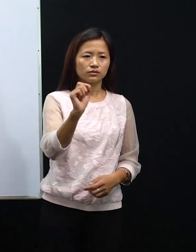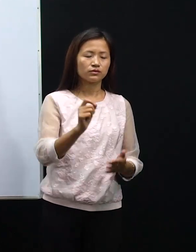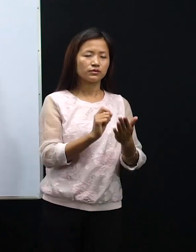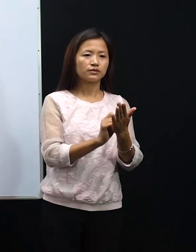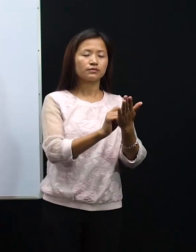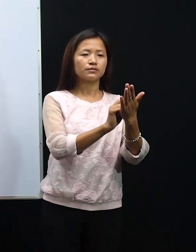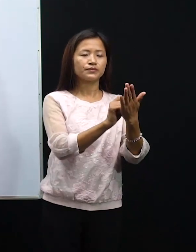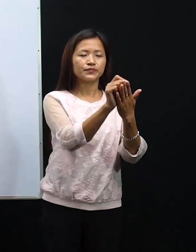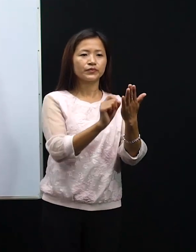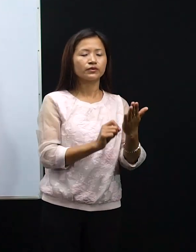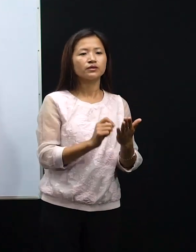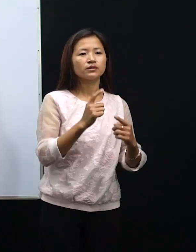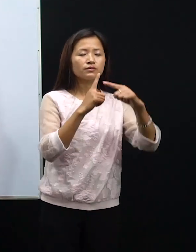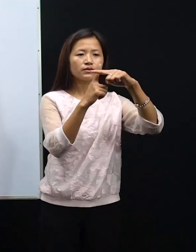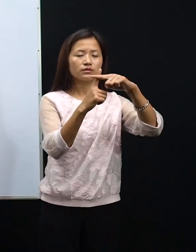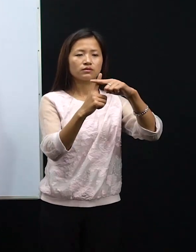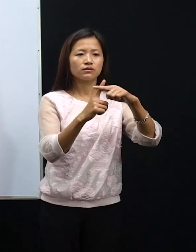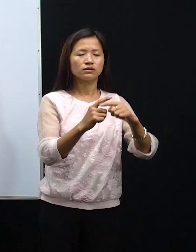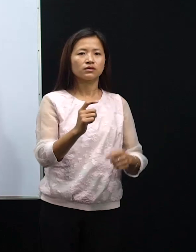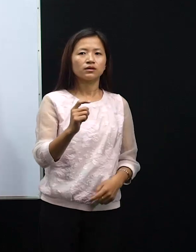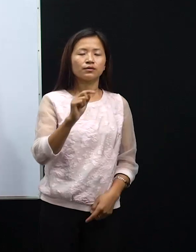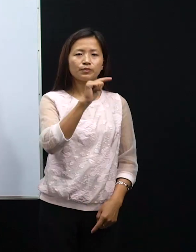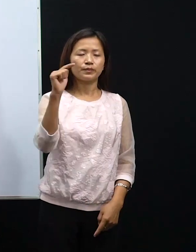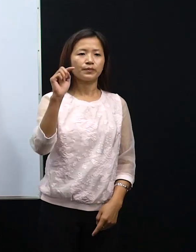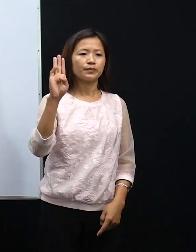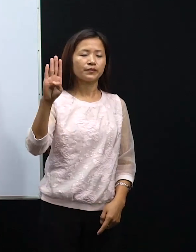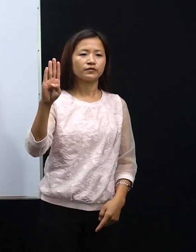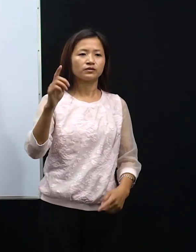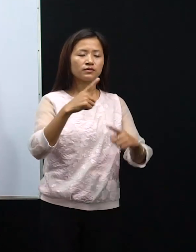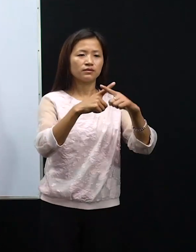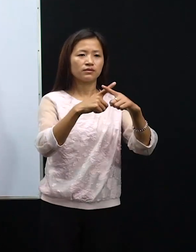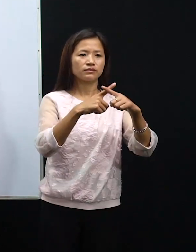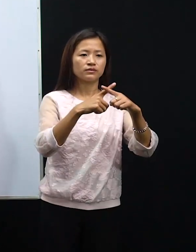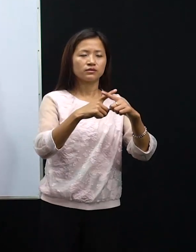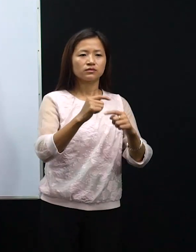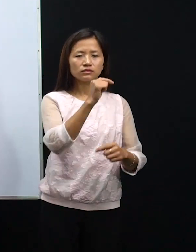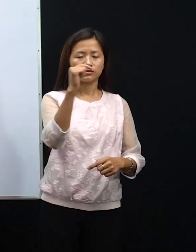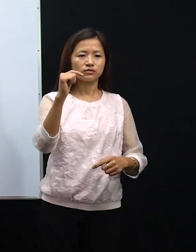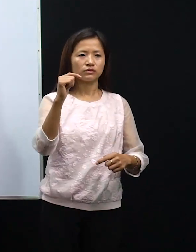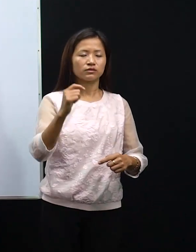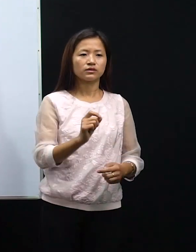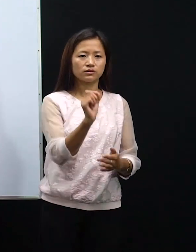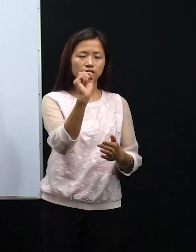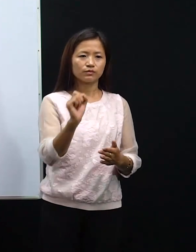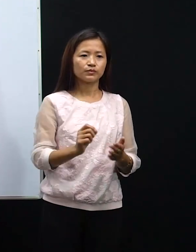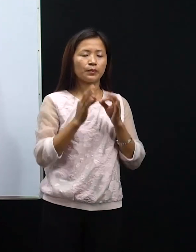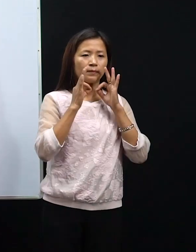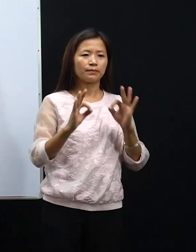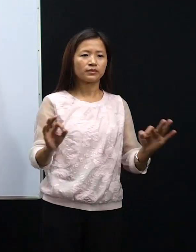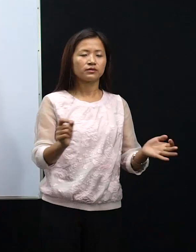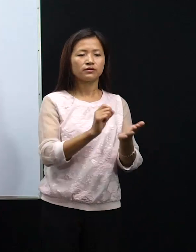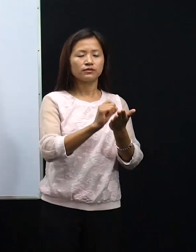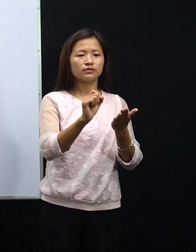plus. Coming to the next term, minus 4x. No other term to subtract with, so we will simply write minus